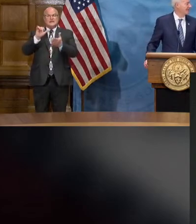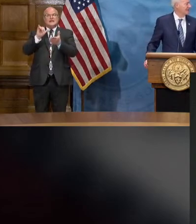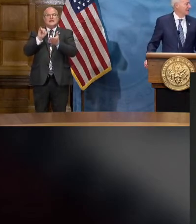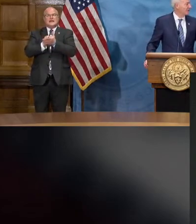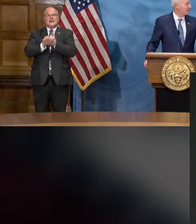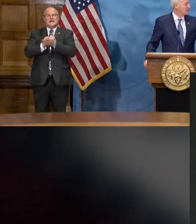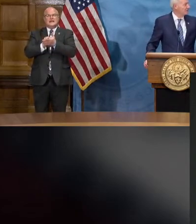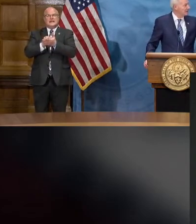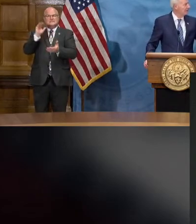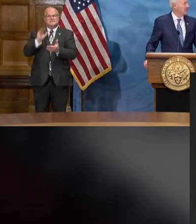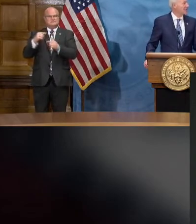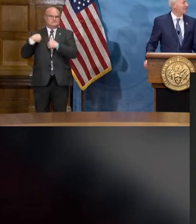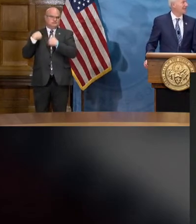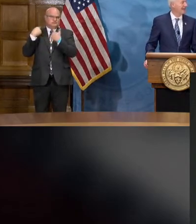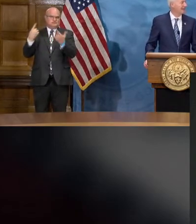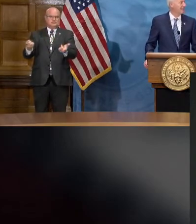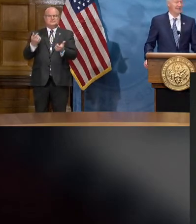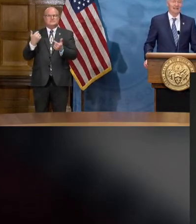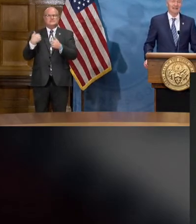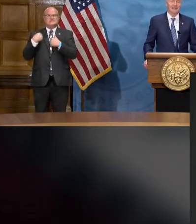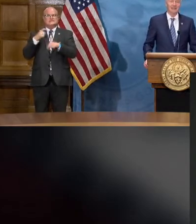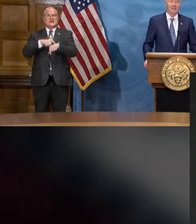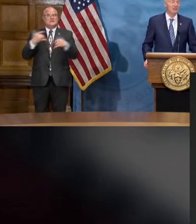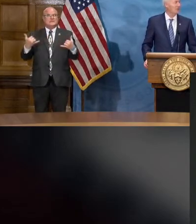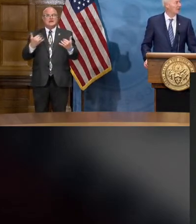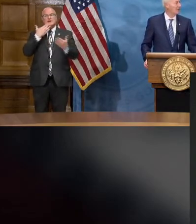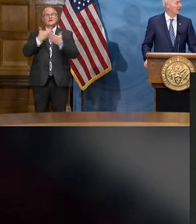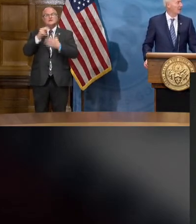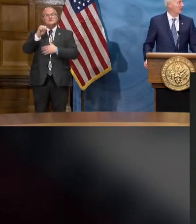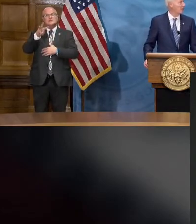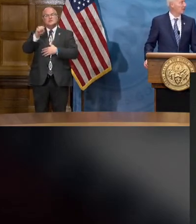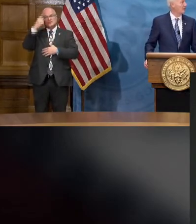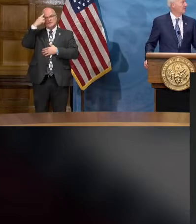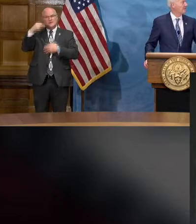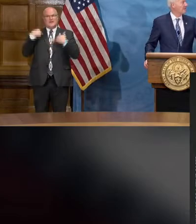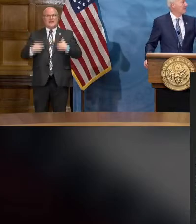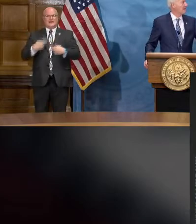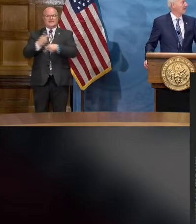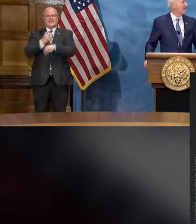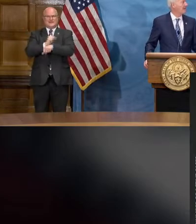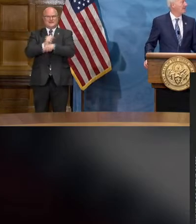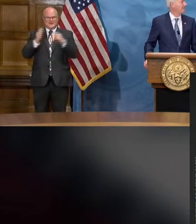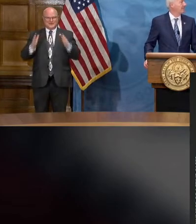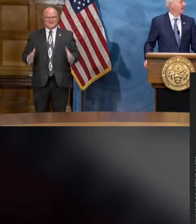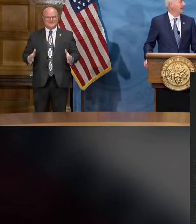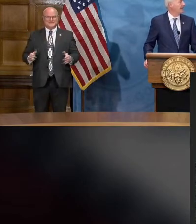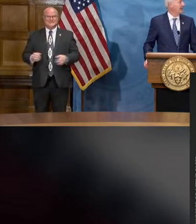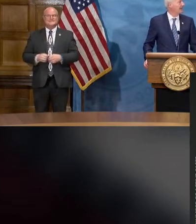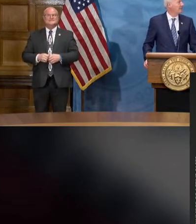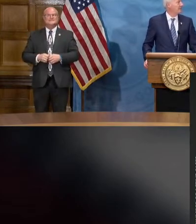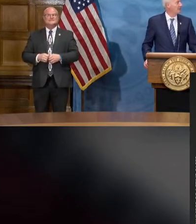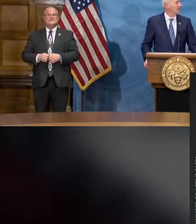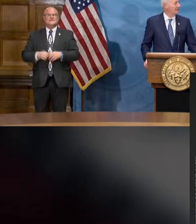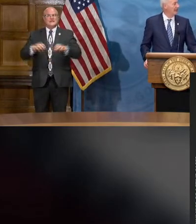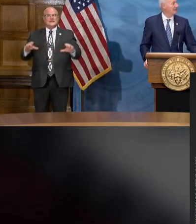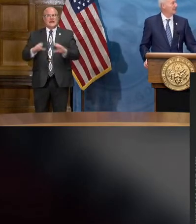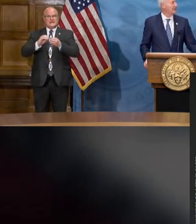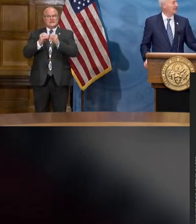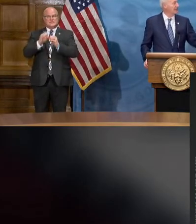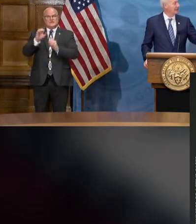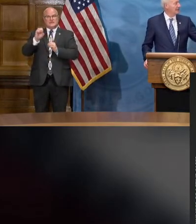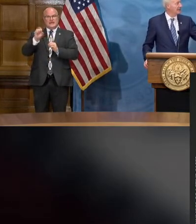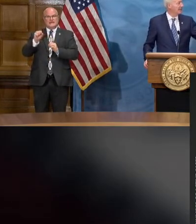the lowest it's been for some time. That's good news for our healthcare workers. The active number of